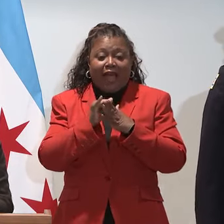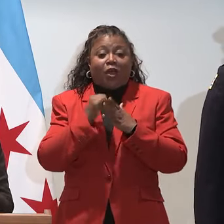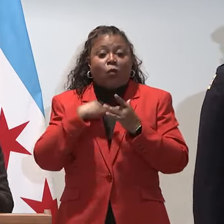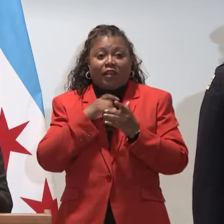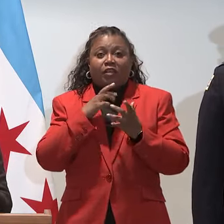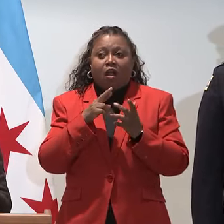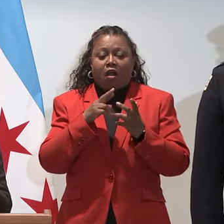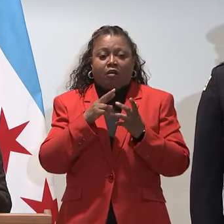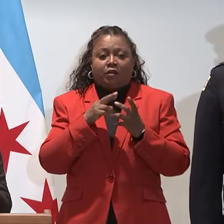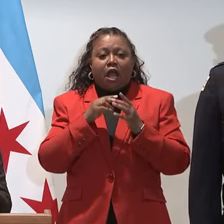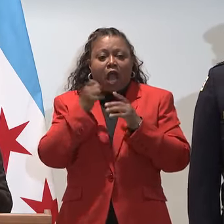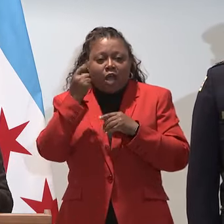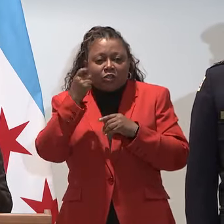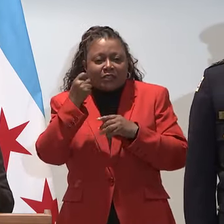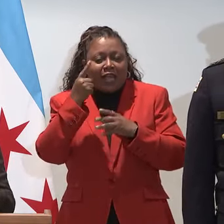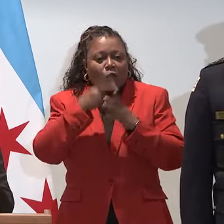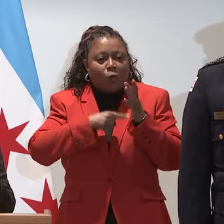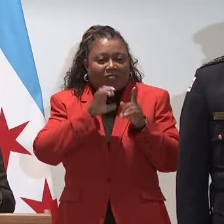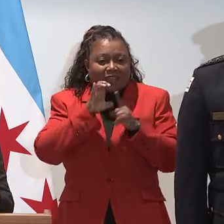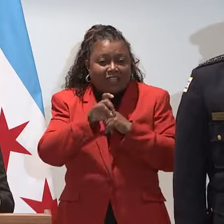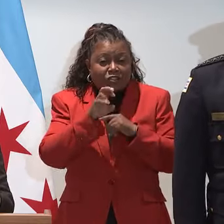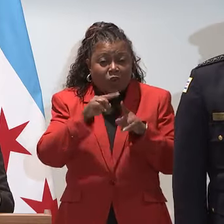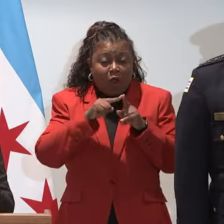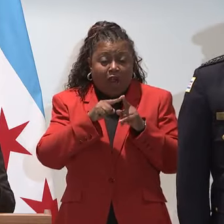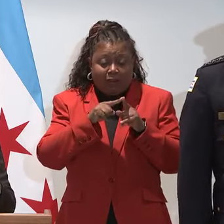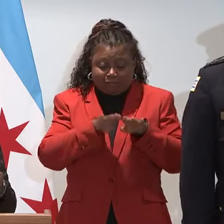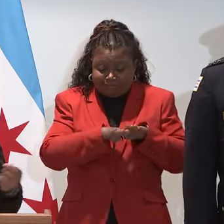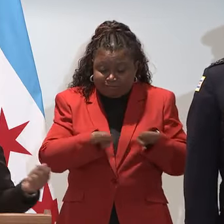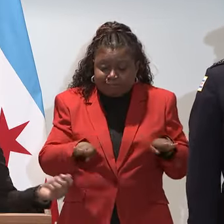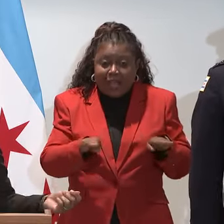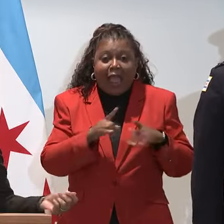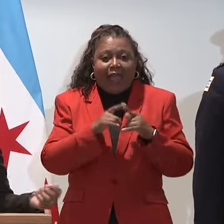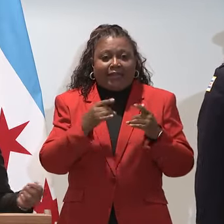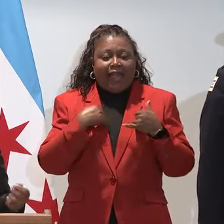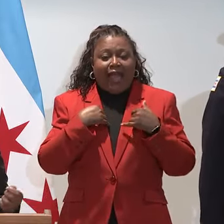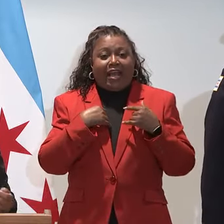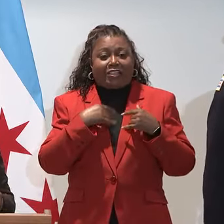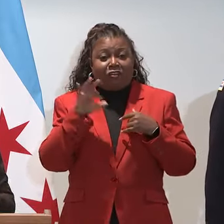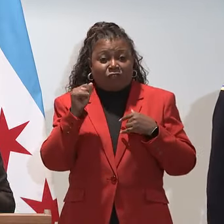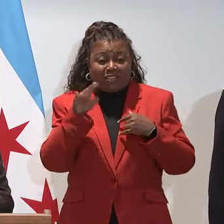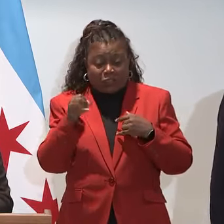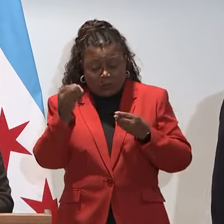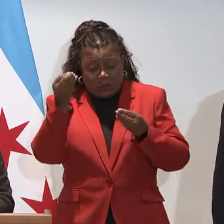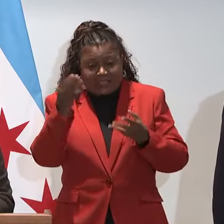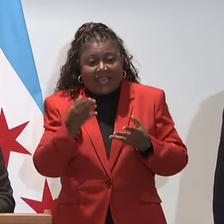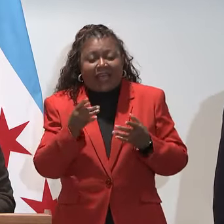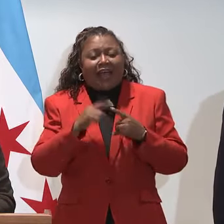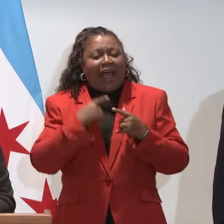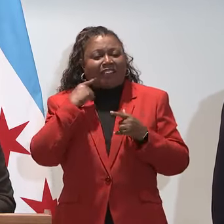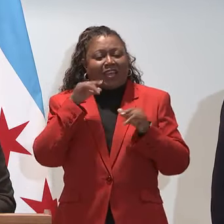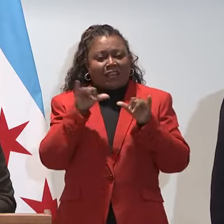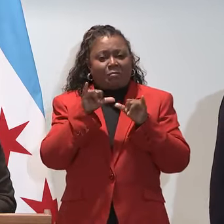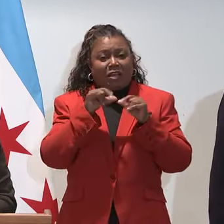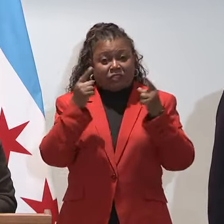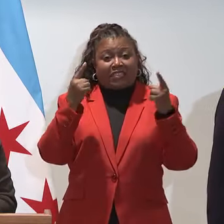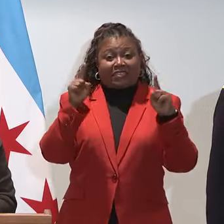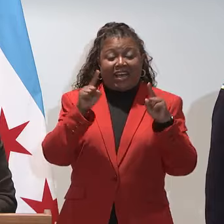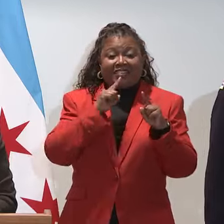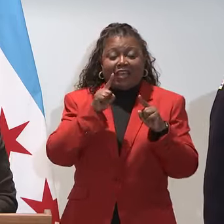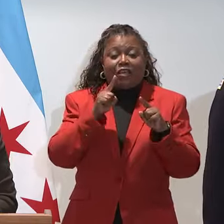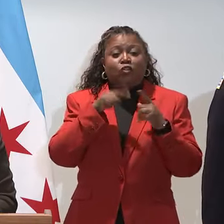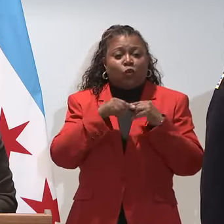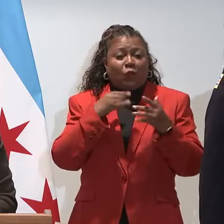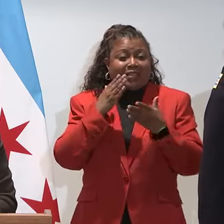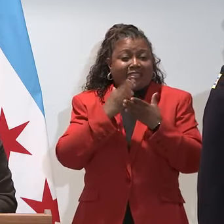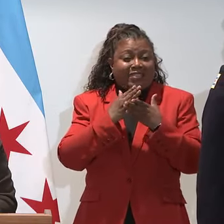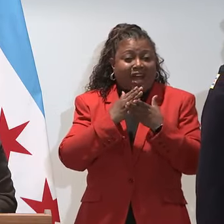we are understanding what the conditions are on the ground. And as Francisco said, I think the measure of success is, do